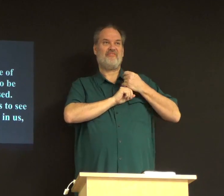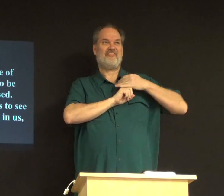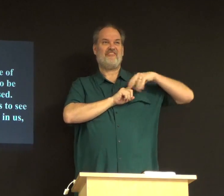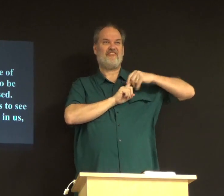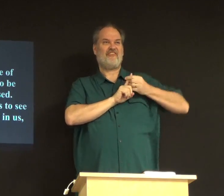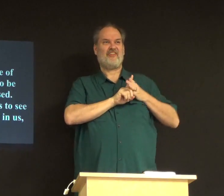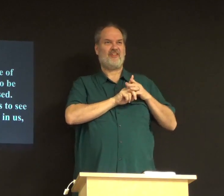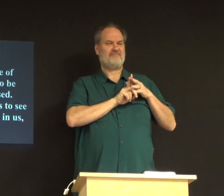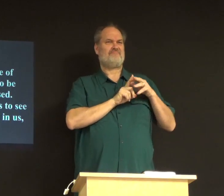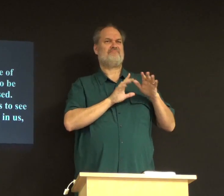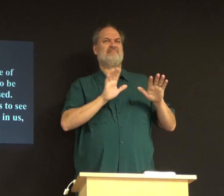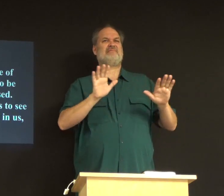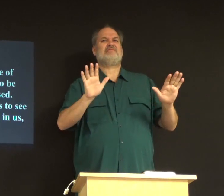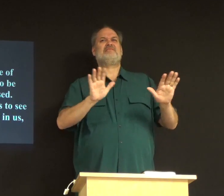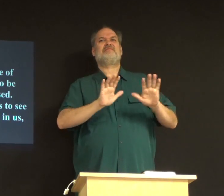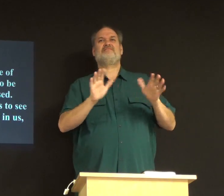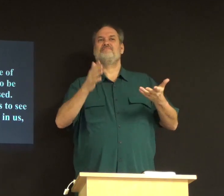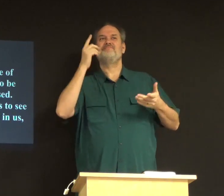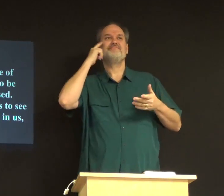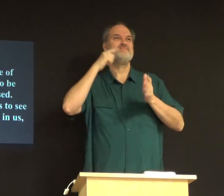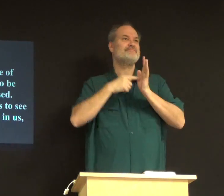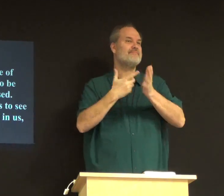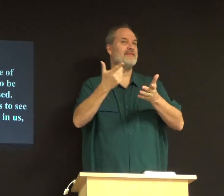is suddenly getting us.